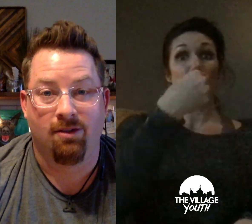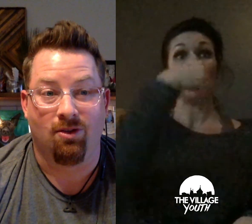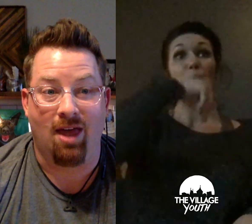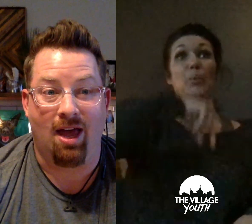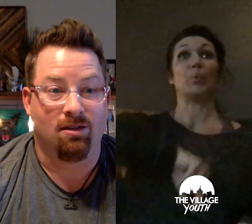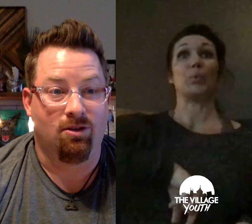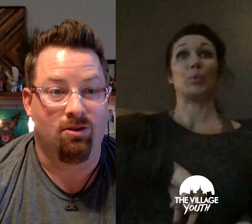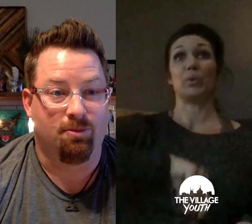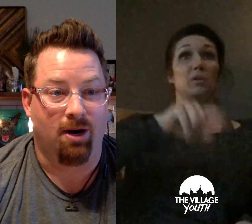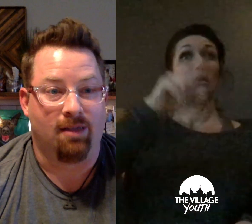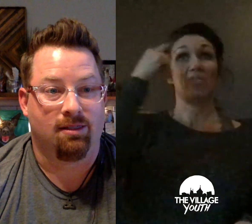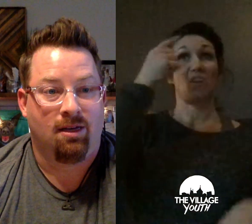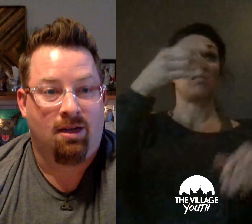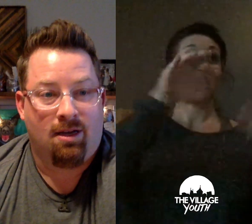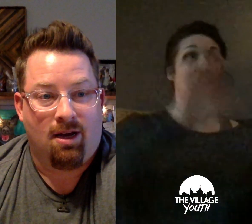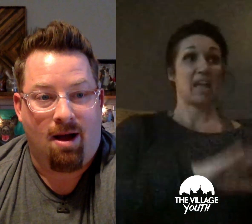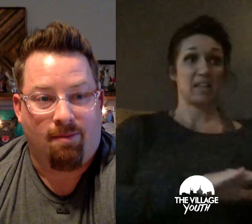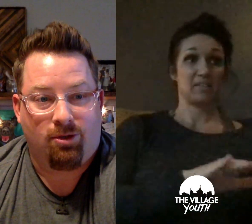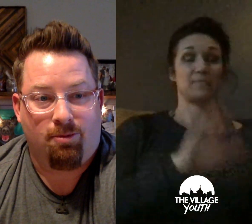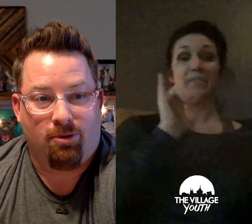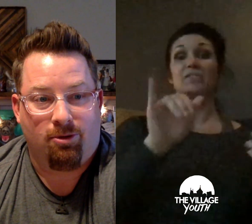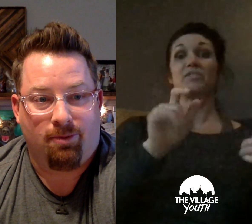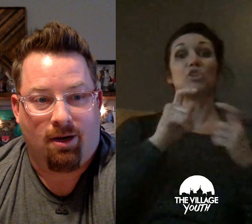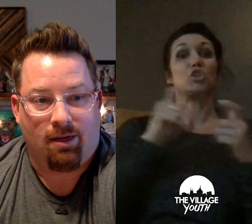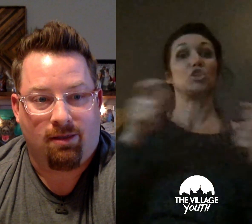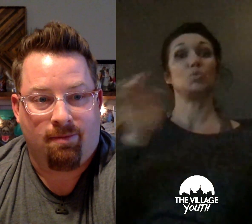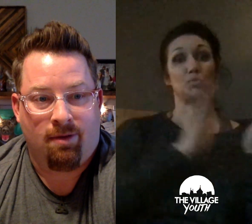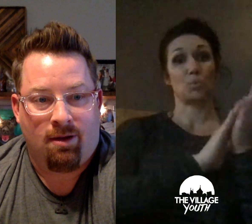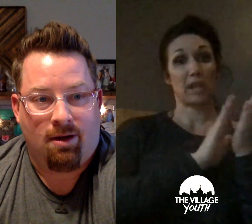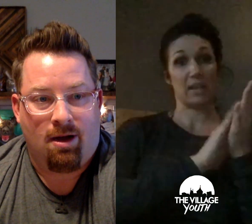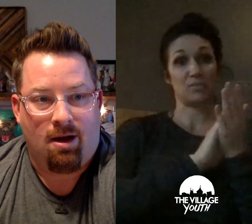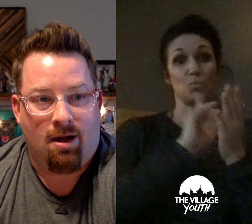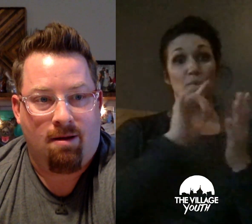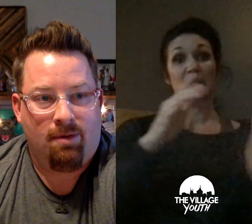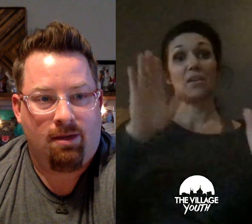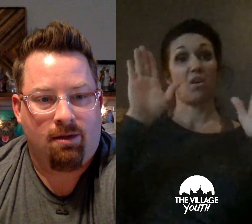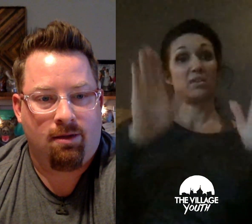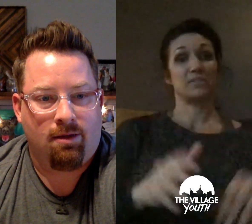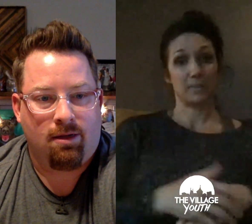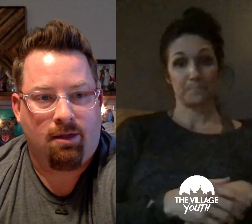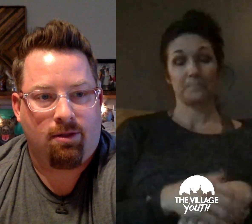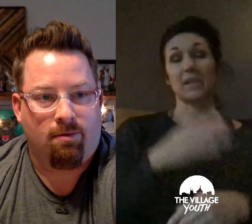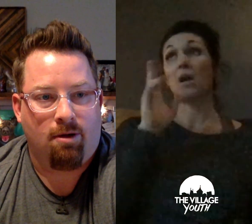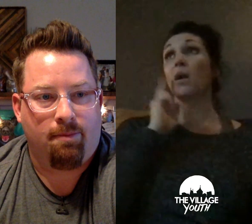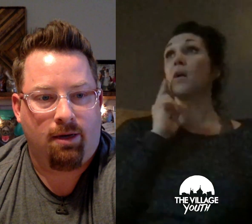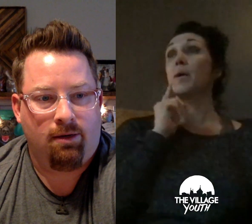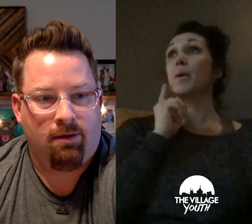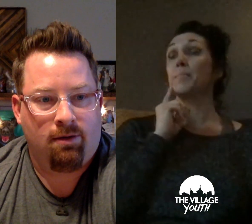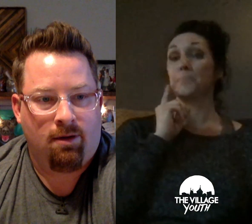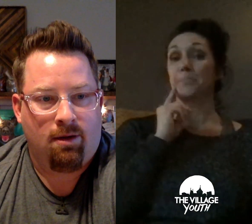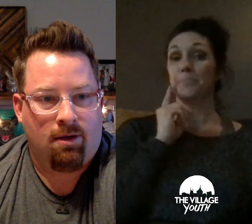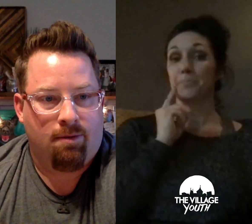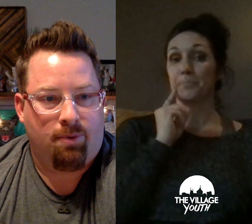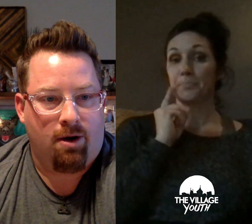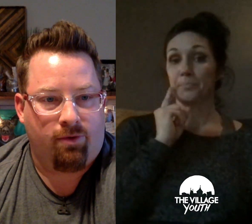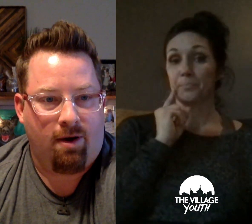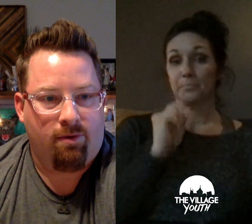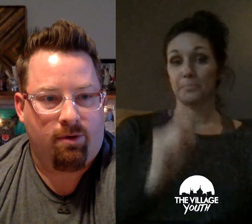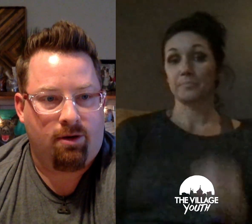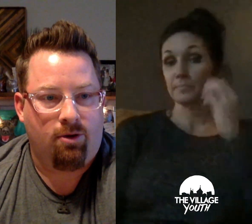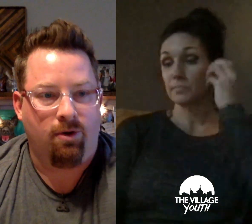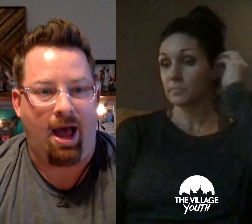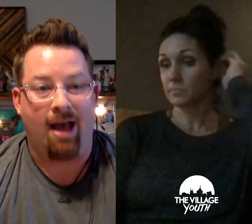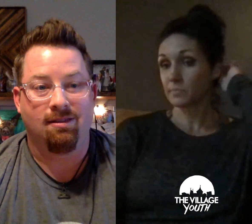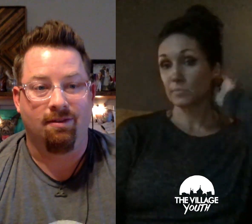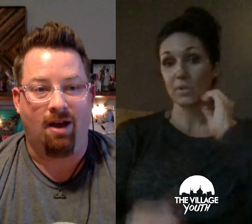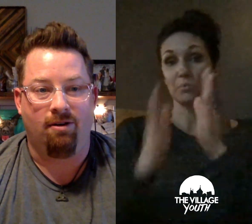it. So that is a huge praise. Super, super awesome. Click the wrong button. prayers for